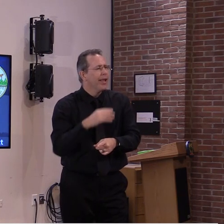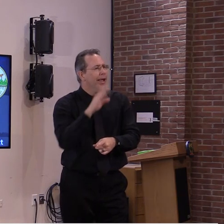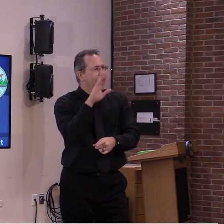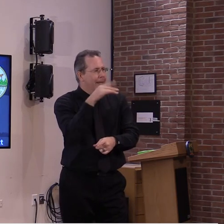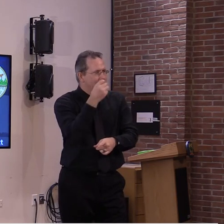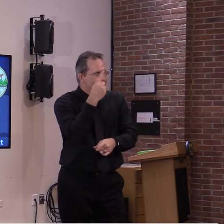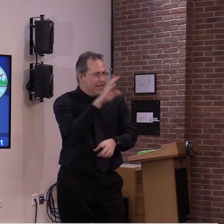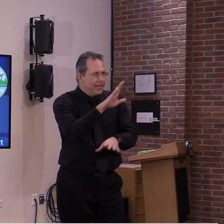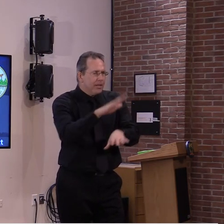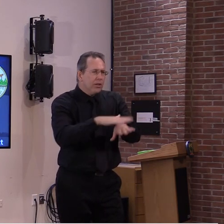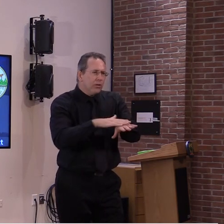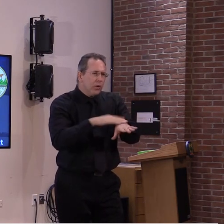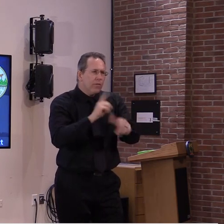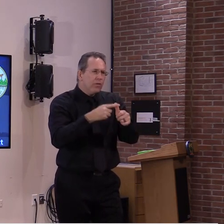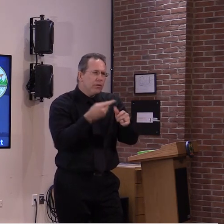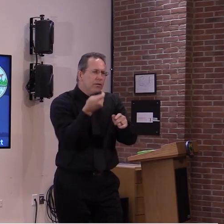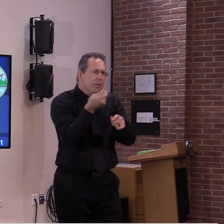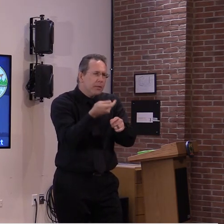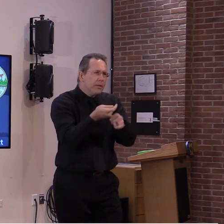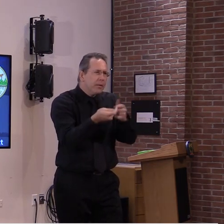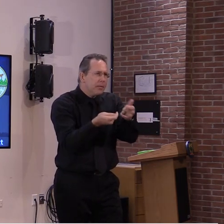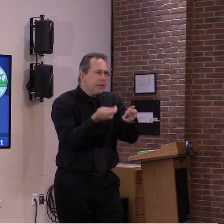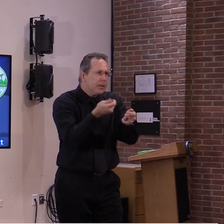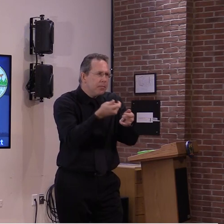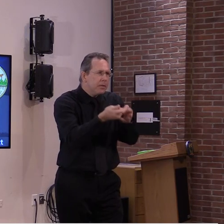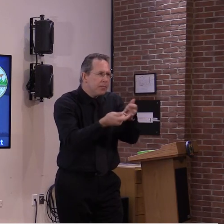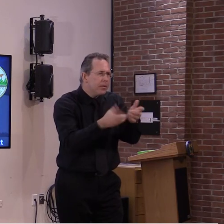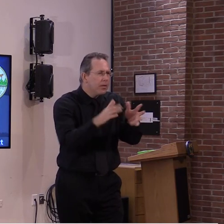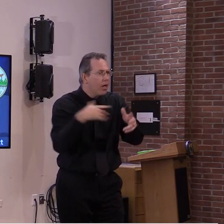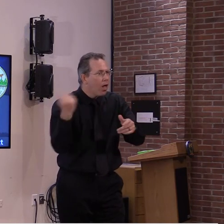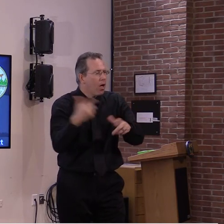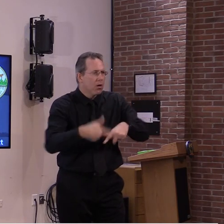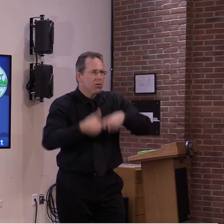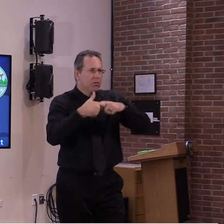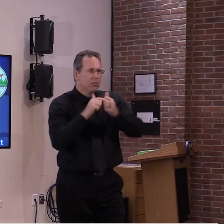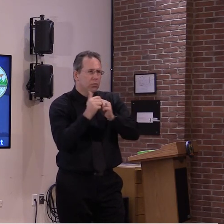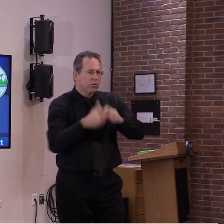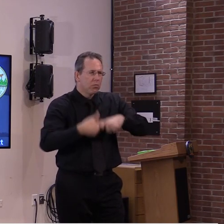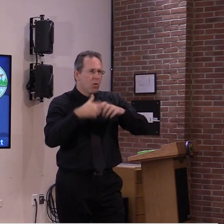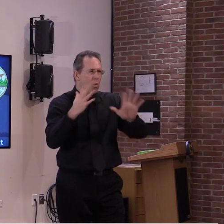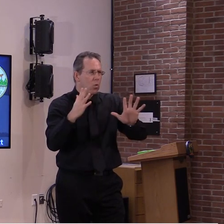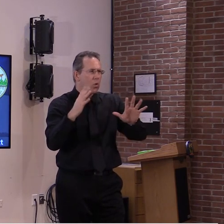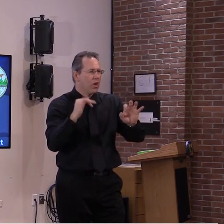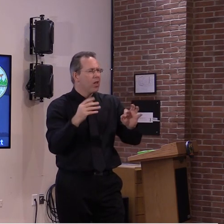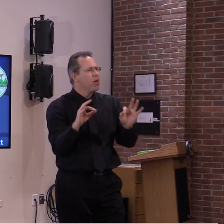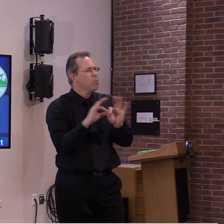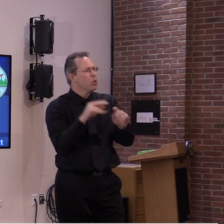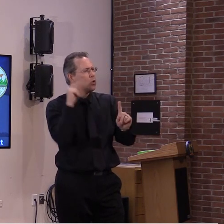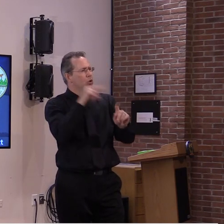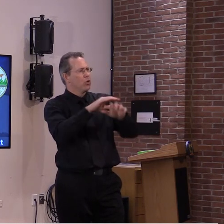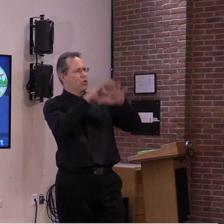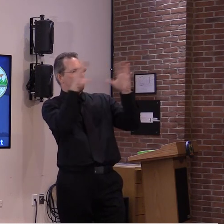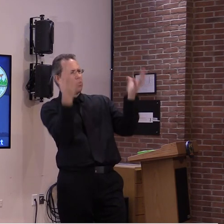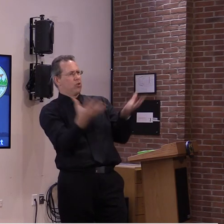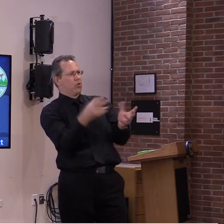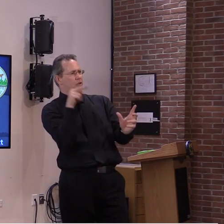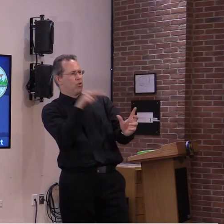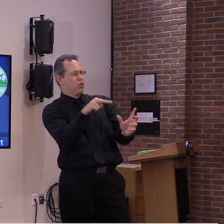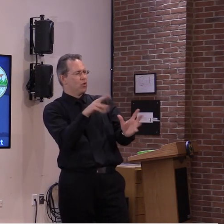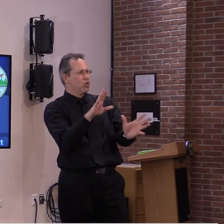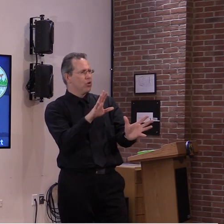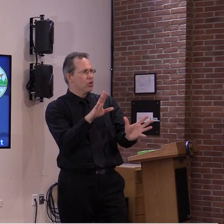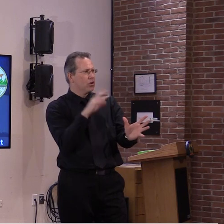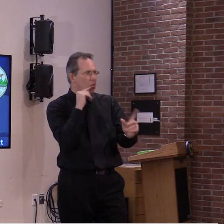six-week pause in athletics, and I think it's important to view it in that context. We're looking to make sure that we